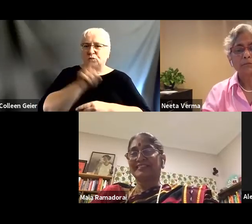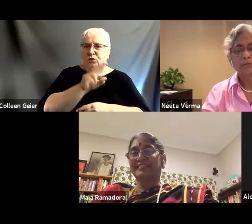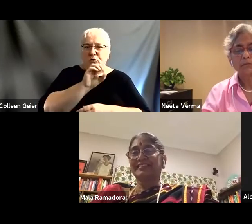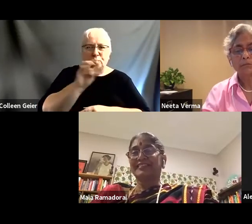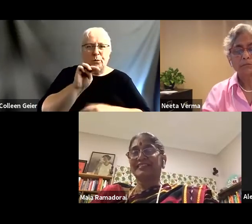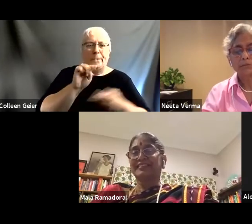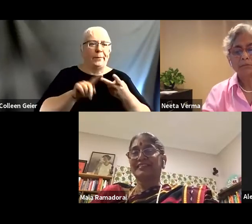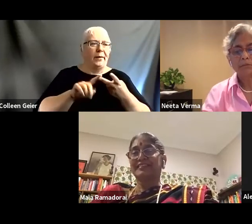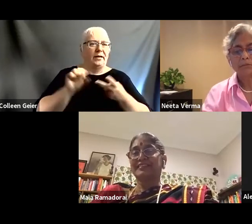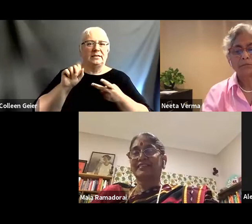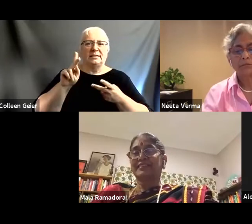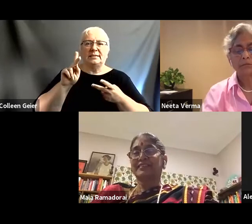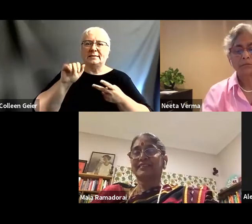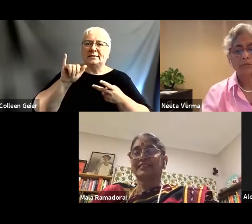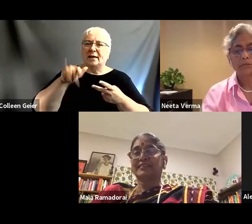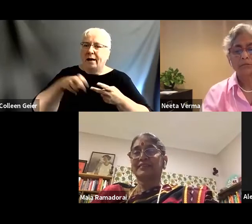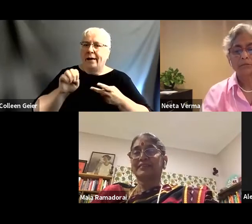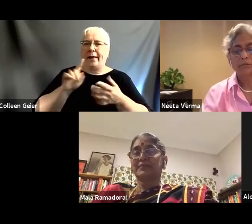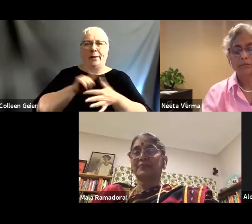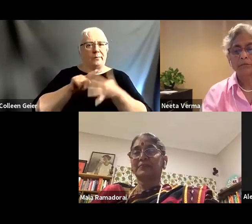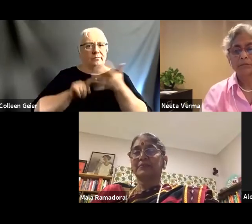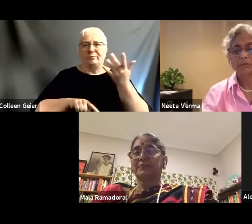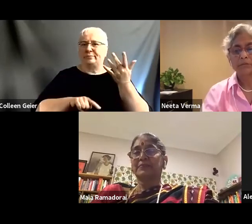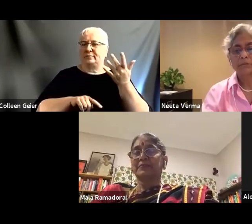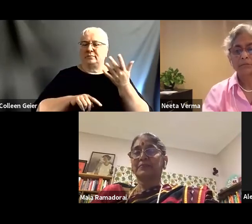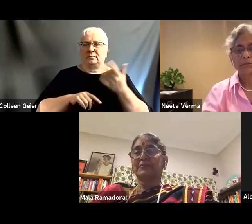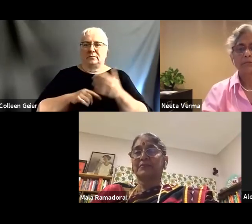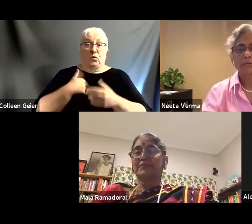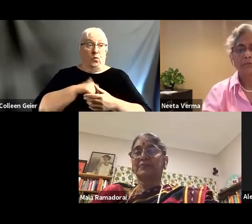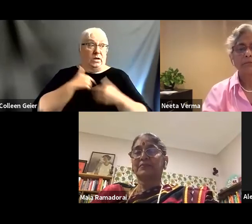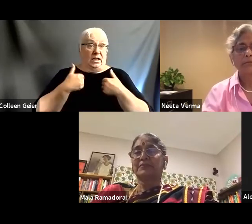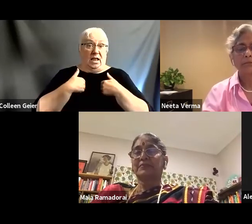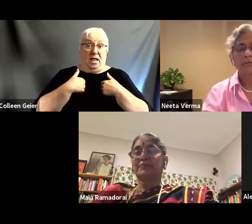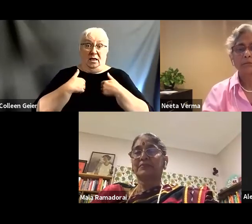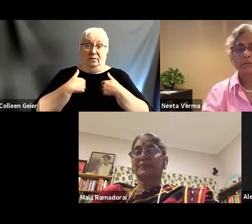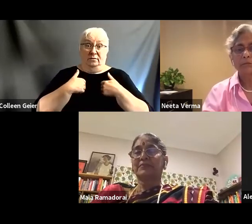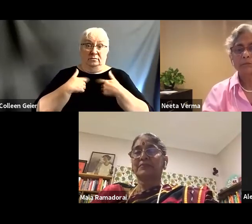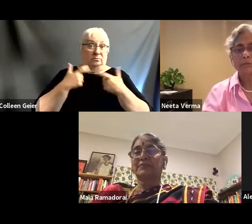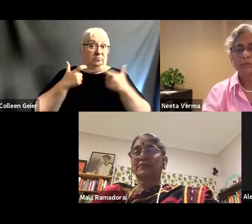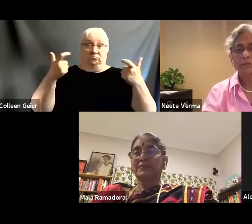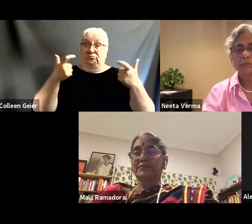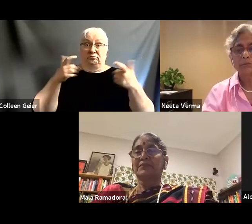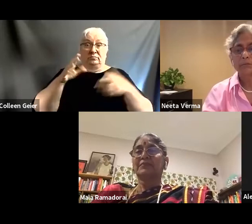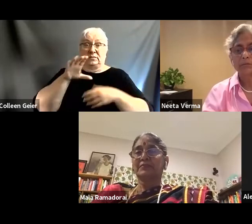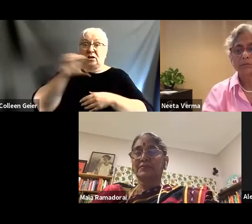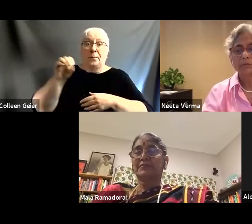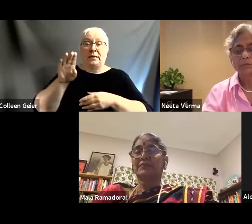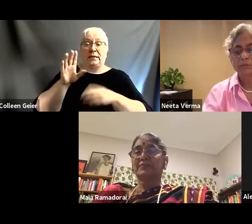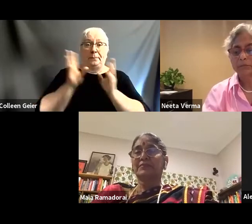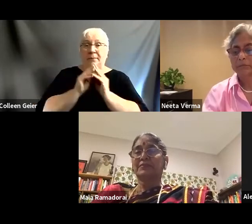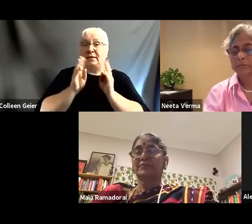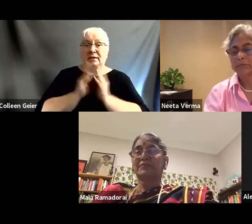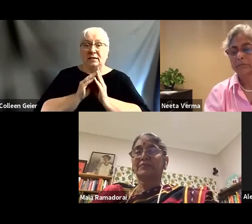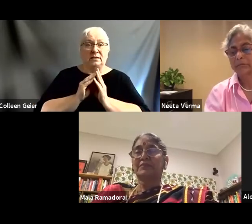technologies, and that we could even hold entire company meetings or organizational